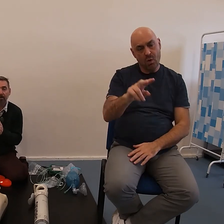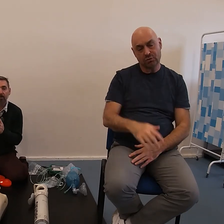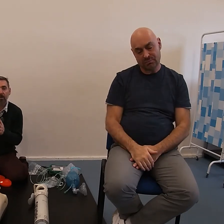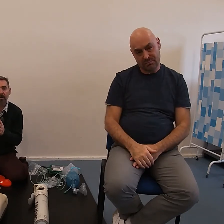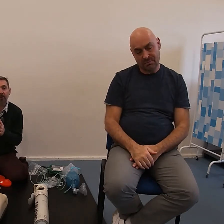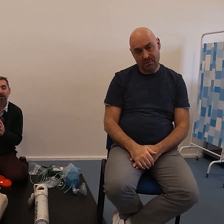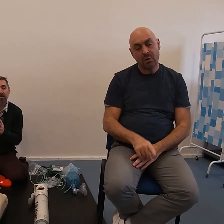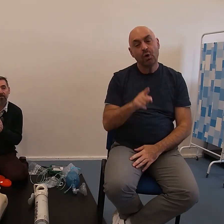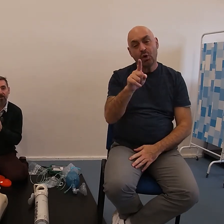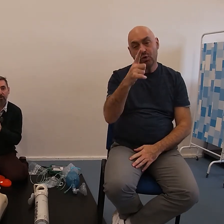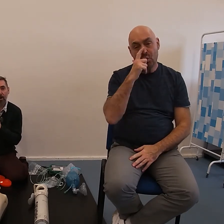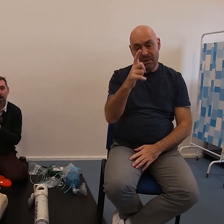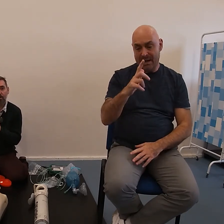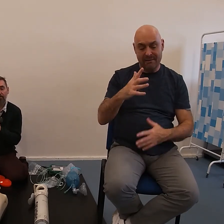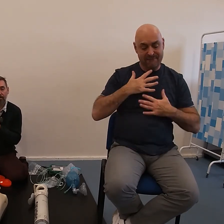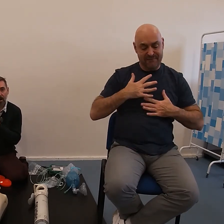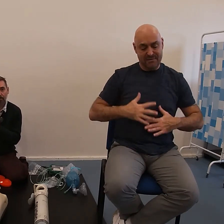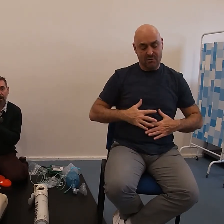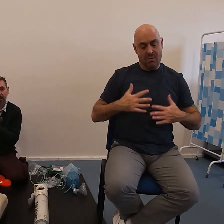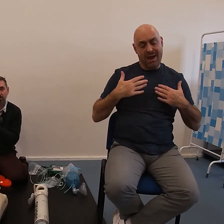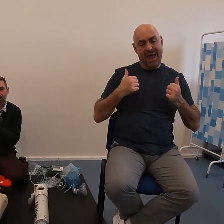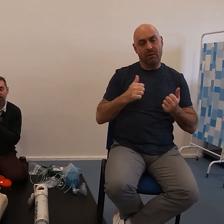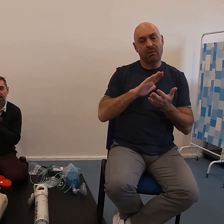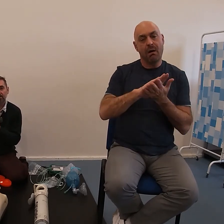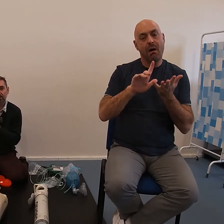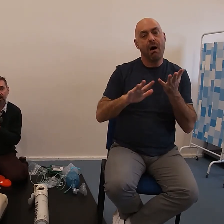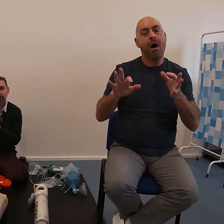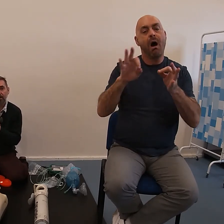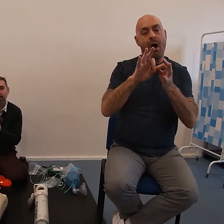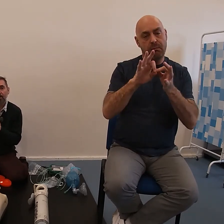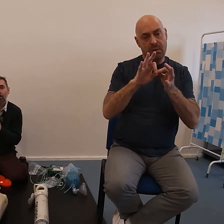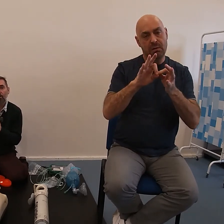it. You can either go to the Physical Health Hub page